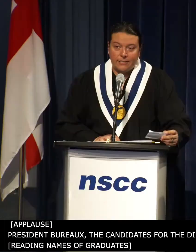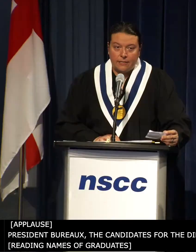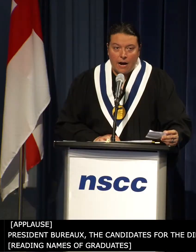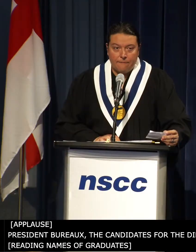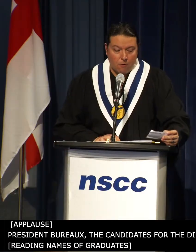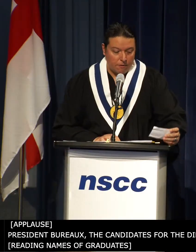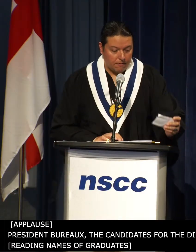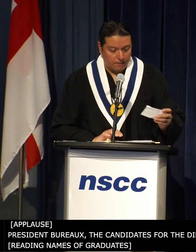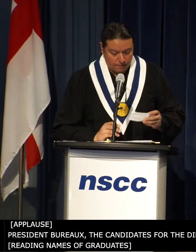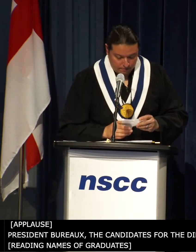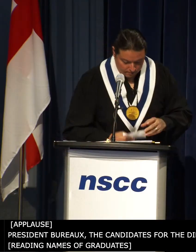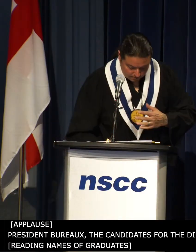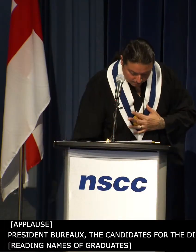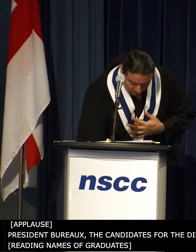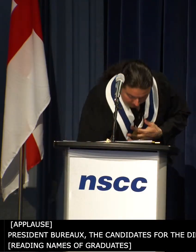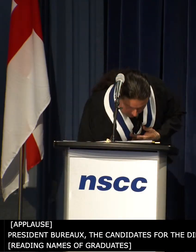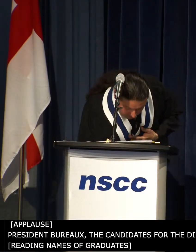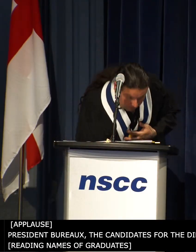Harris Nyforth.